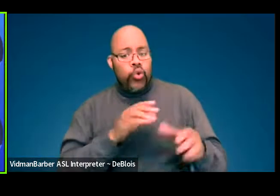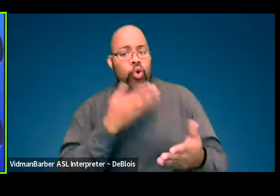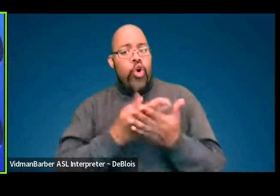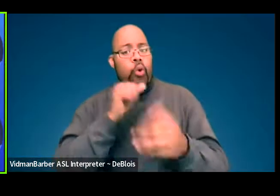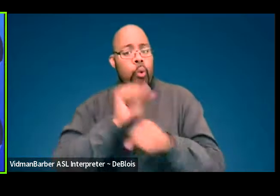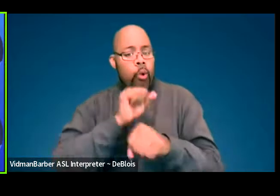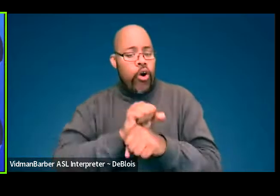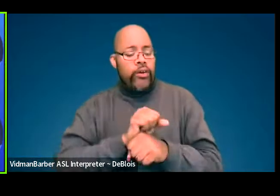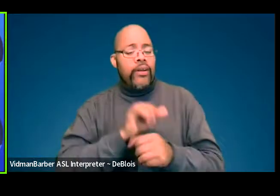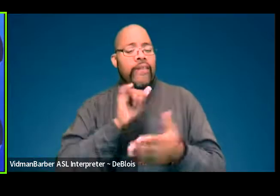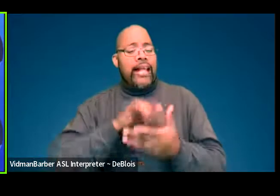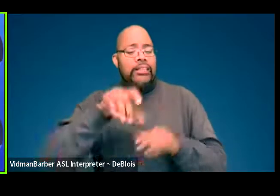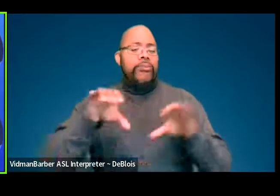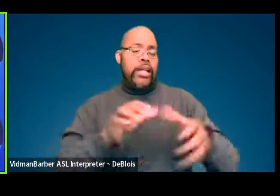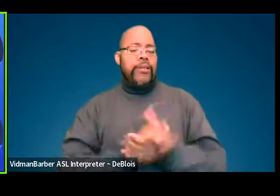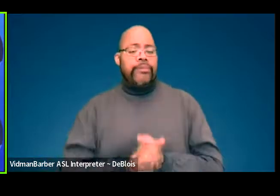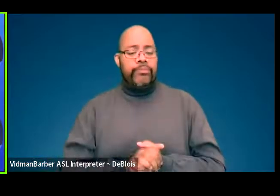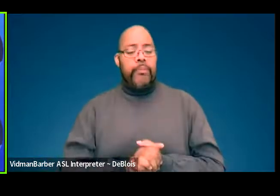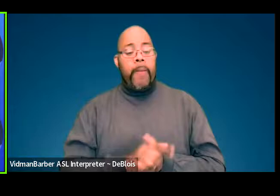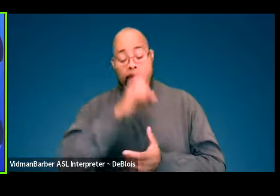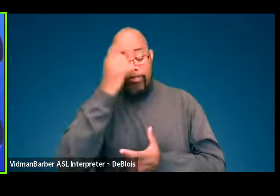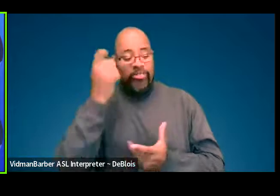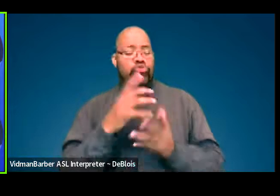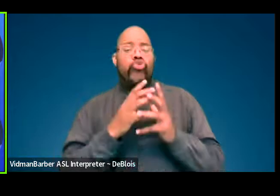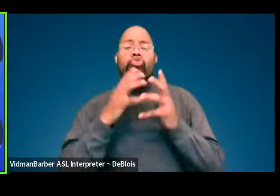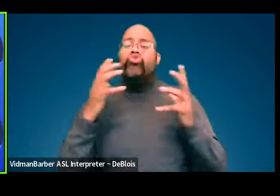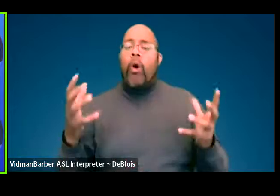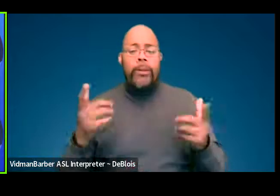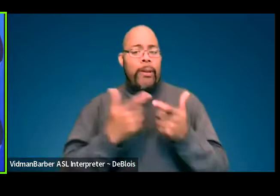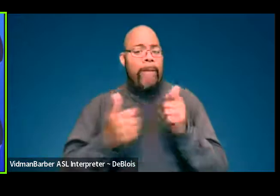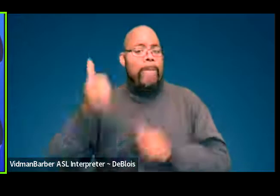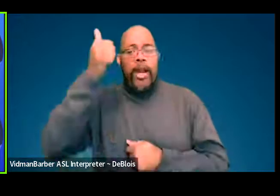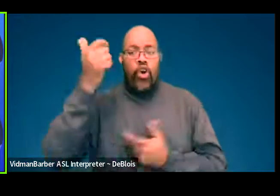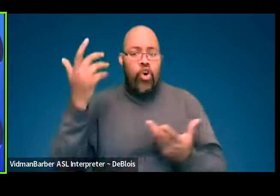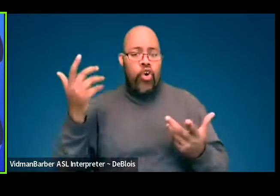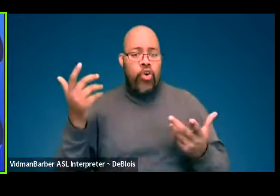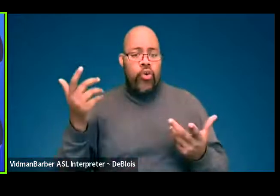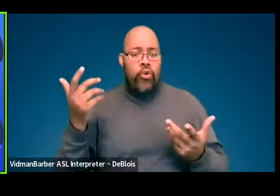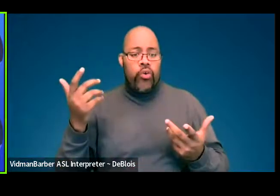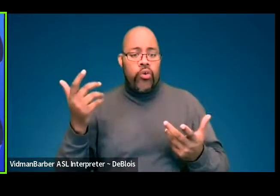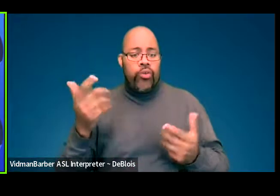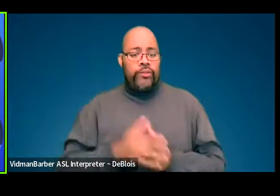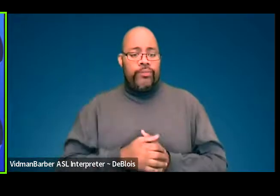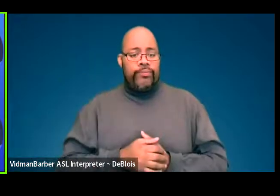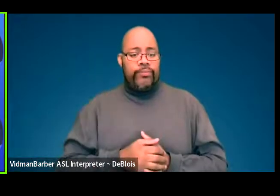work that needs to be done, because it's so much bigger than